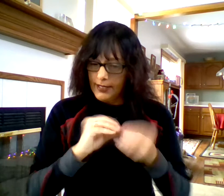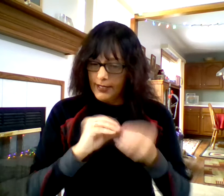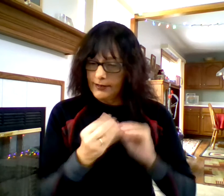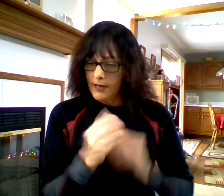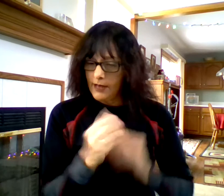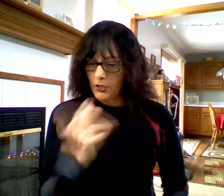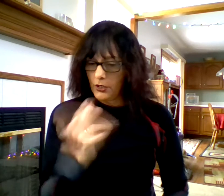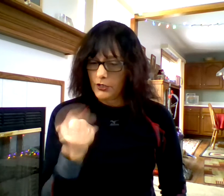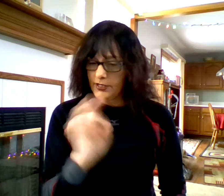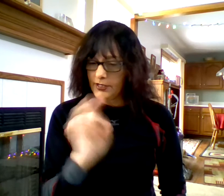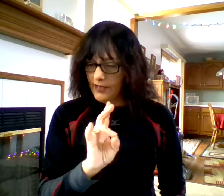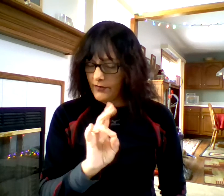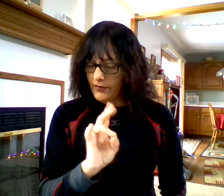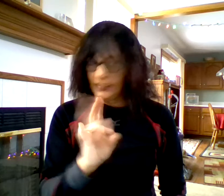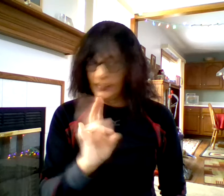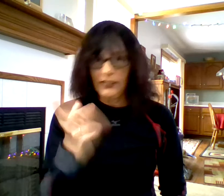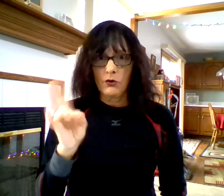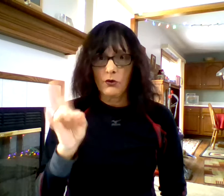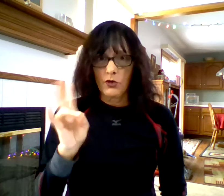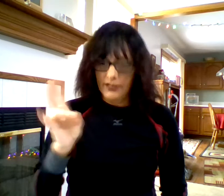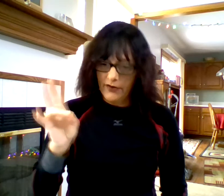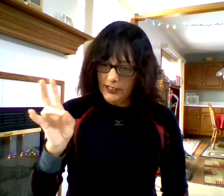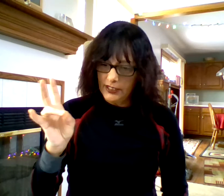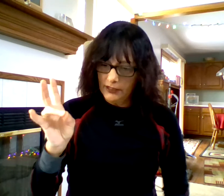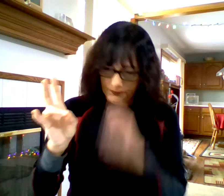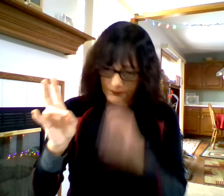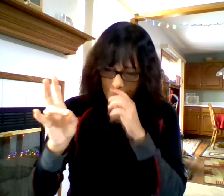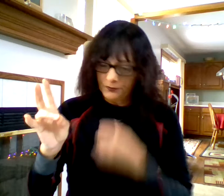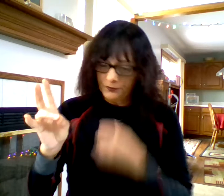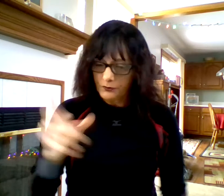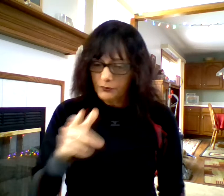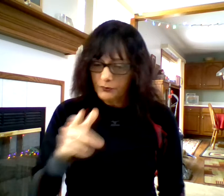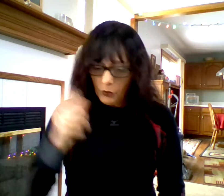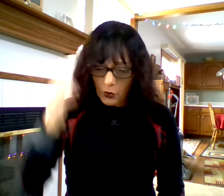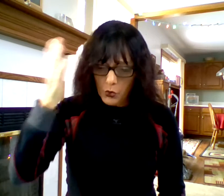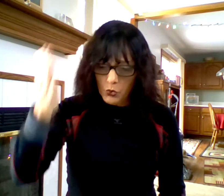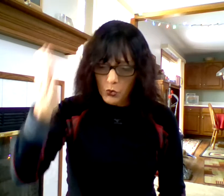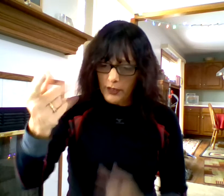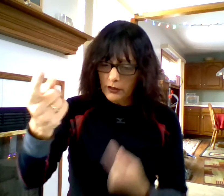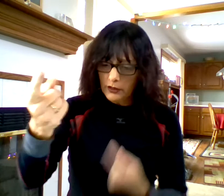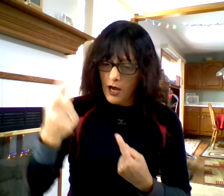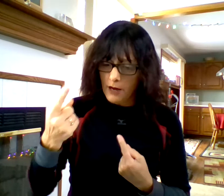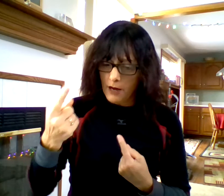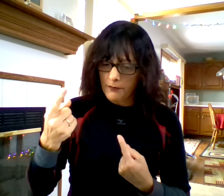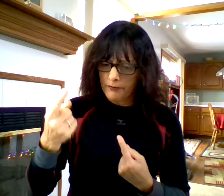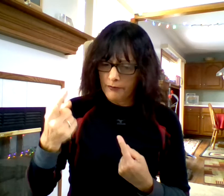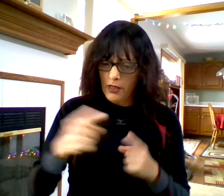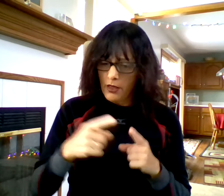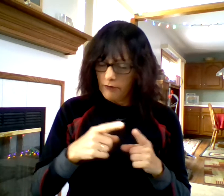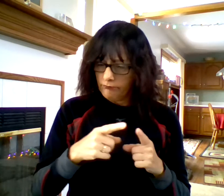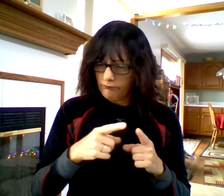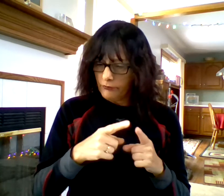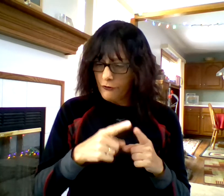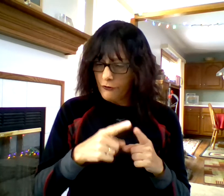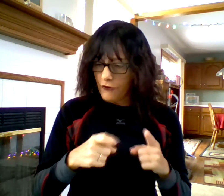Sentence number 17 or 17. Who will come